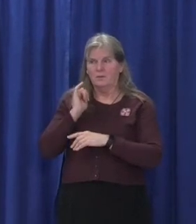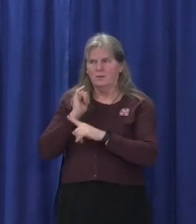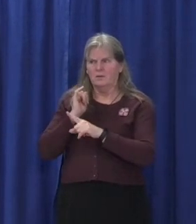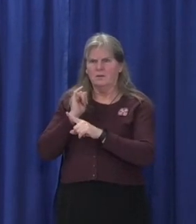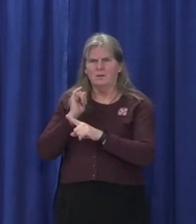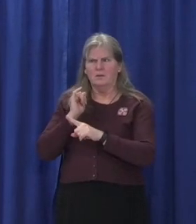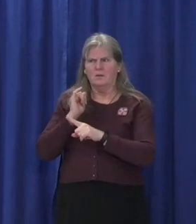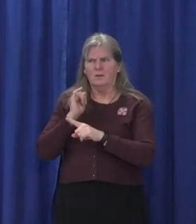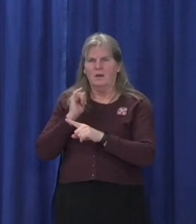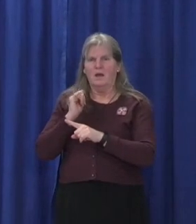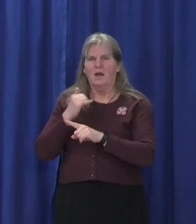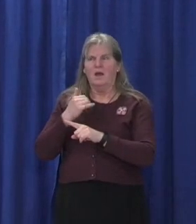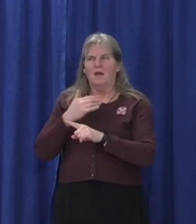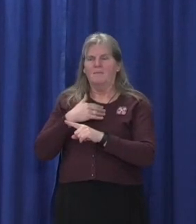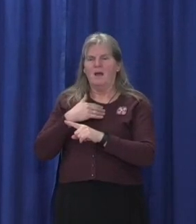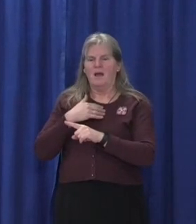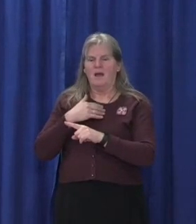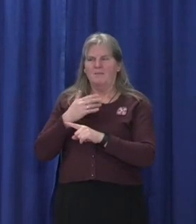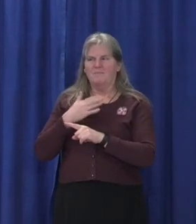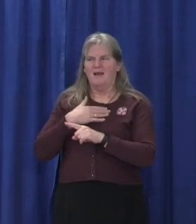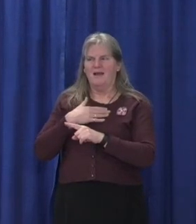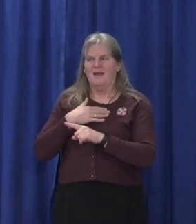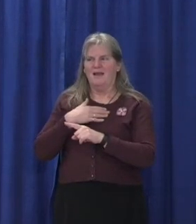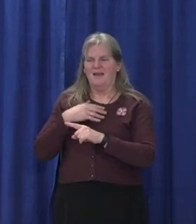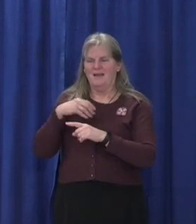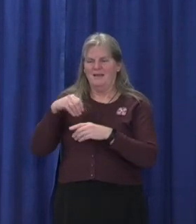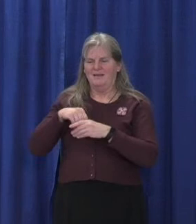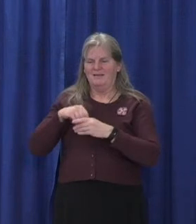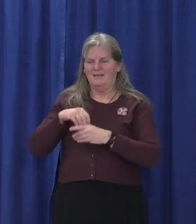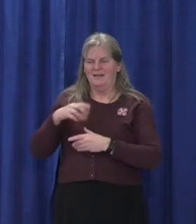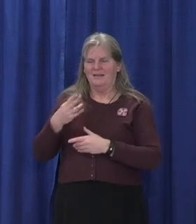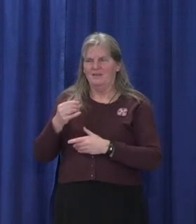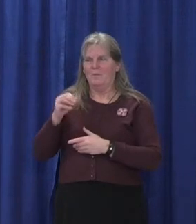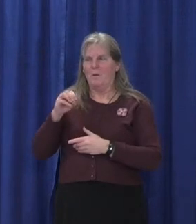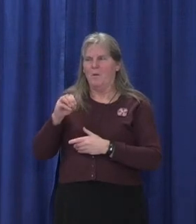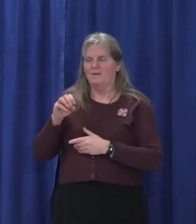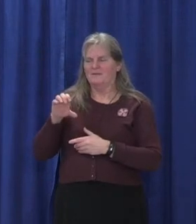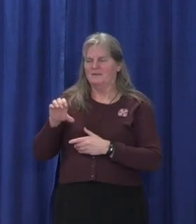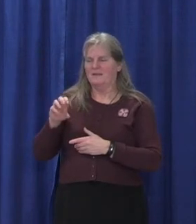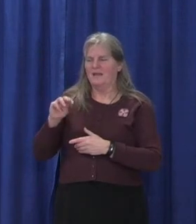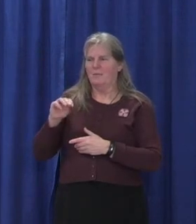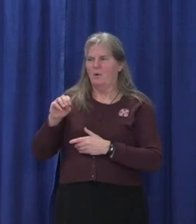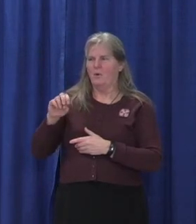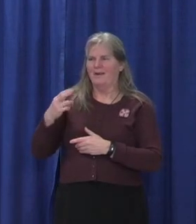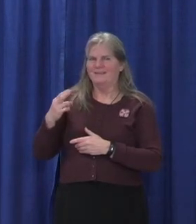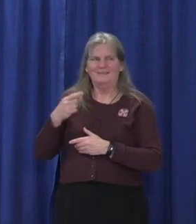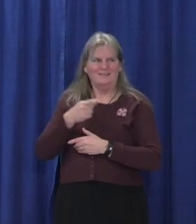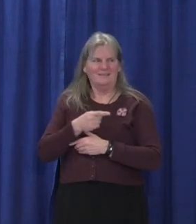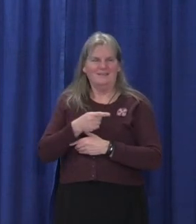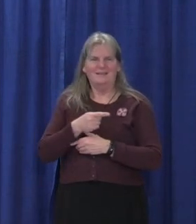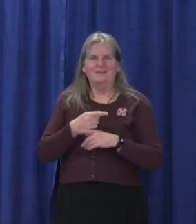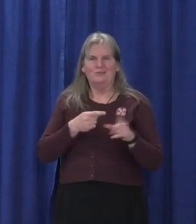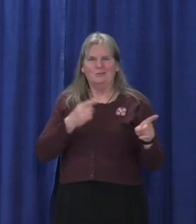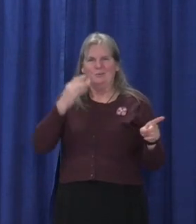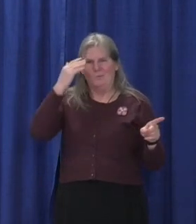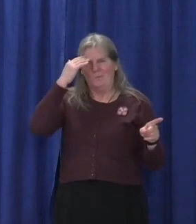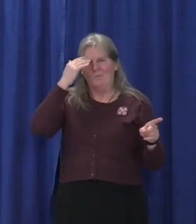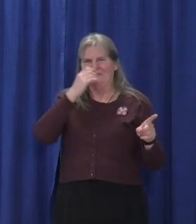I'll channel my inner CMOH. It's not our first rodeo when it comes to